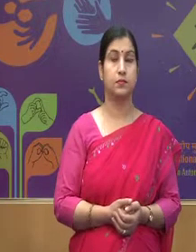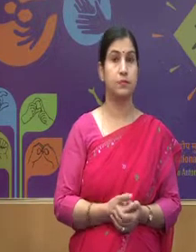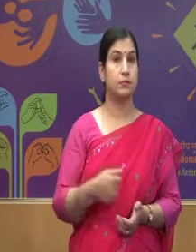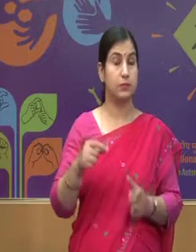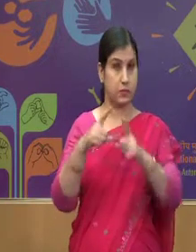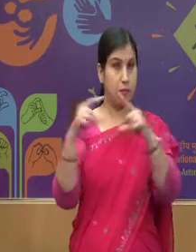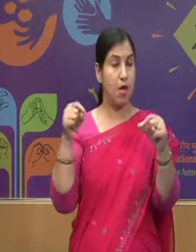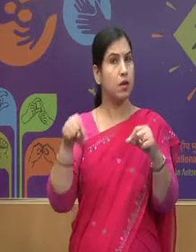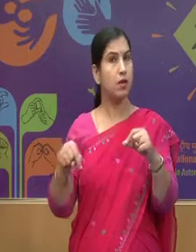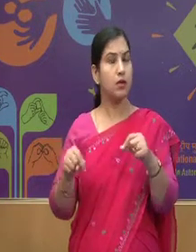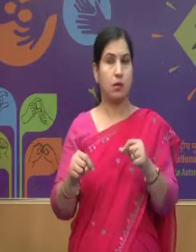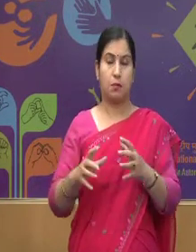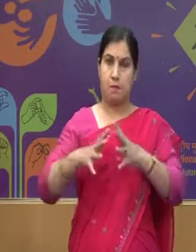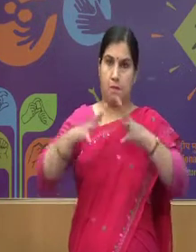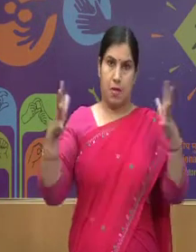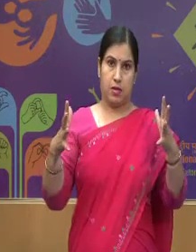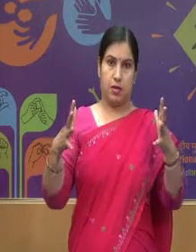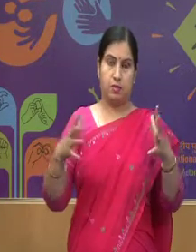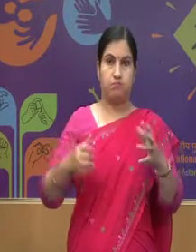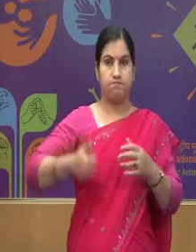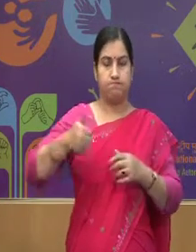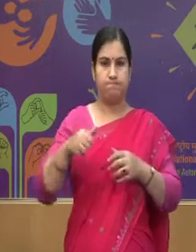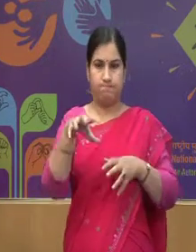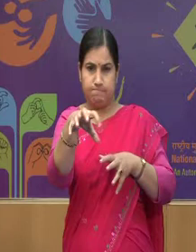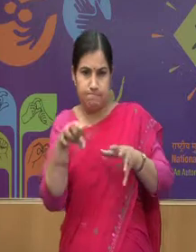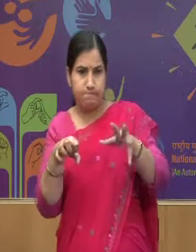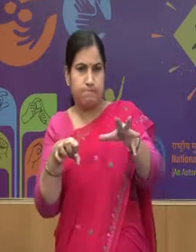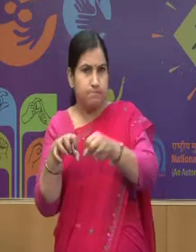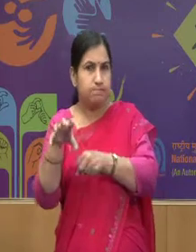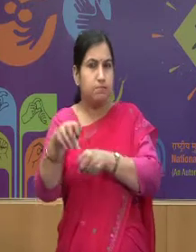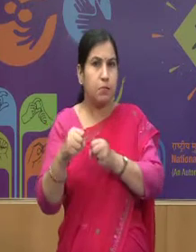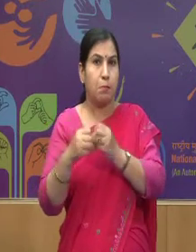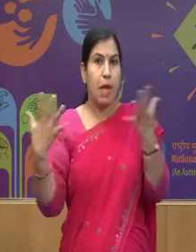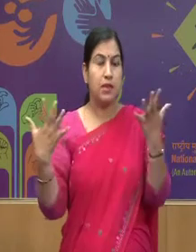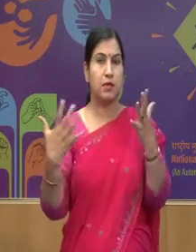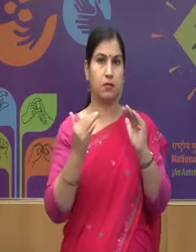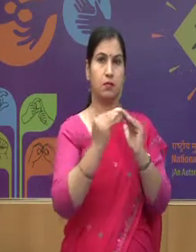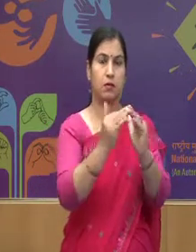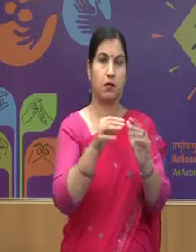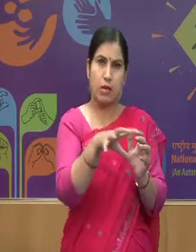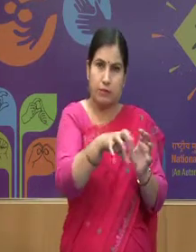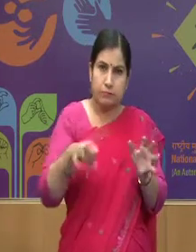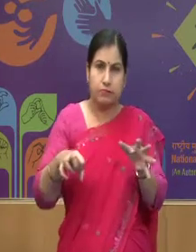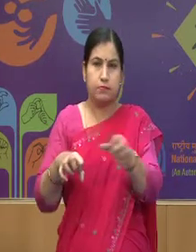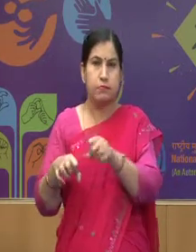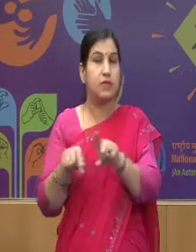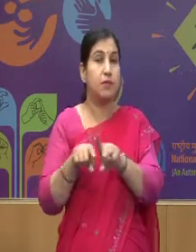She became a big imperial power and occupied many colonies like